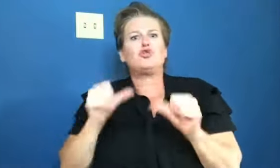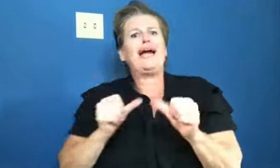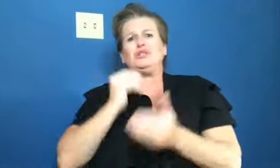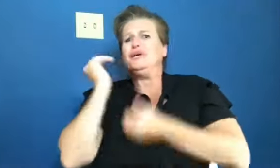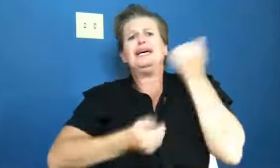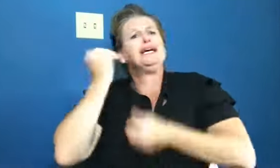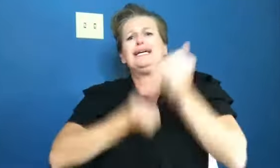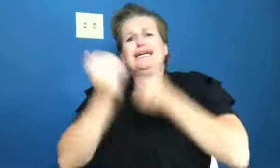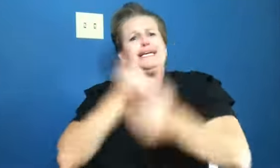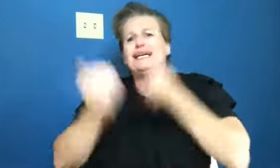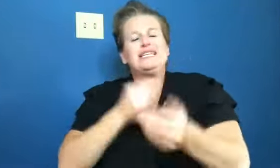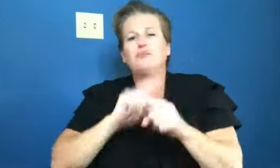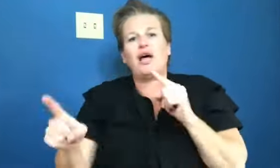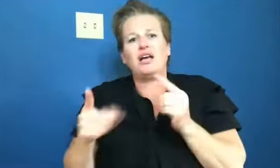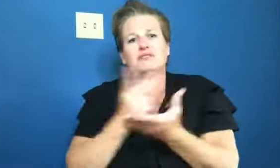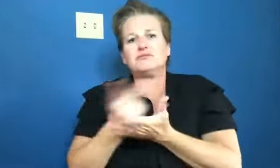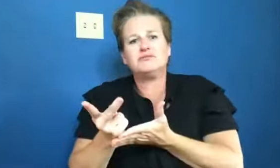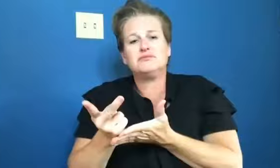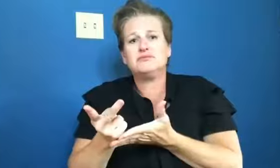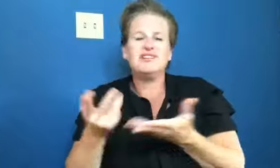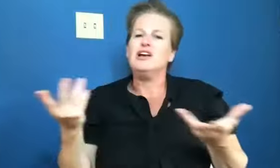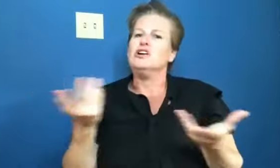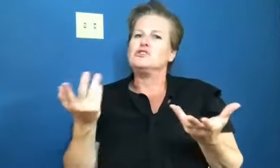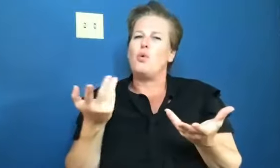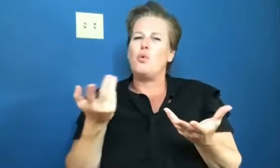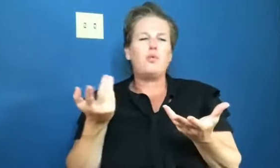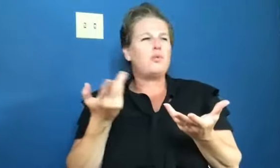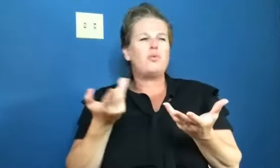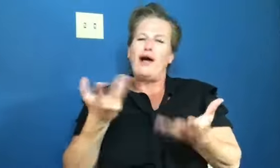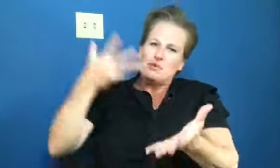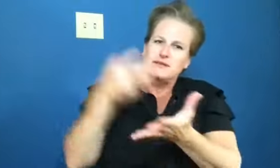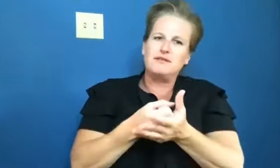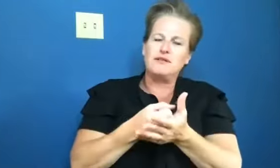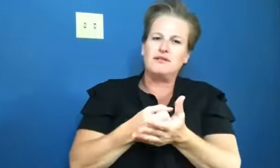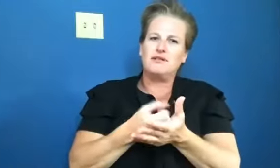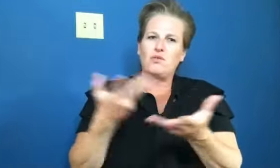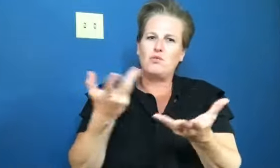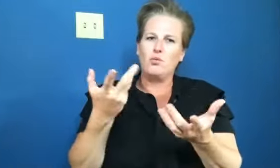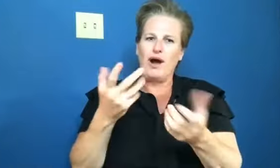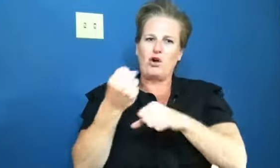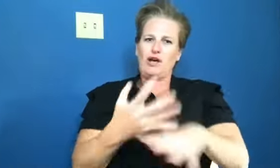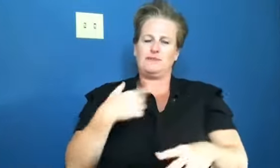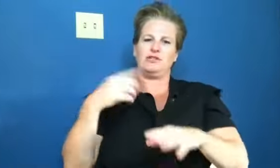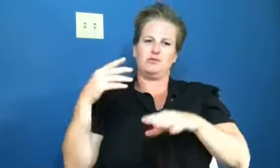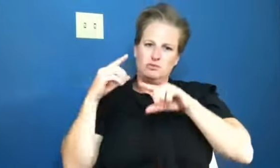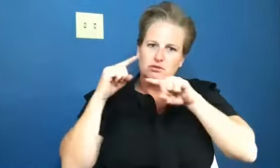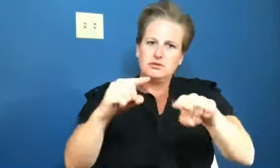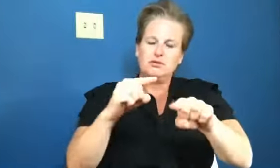it? What was my breaking point? What was it finally that got me my attention and getting to Al-Anon? Well, my husband decided, as soon as he got his